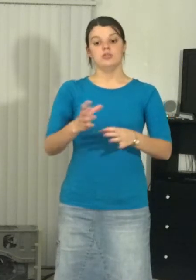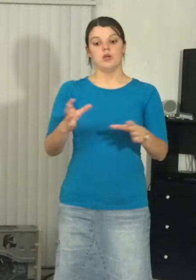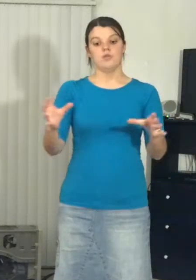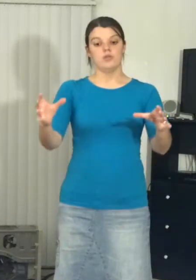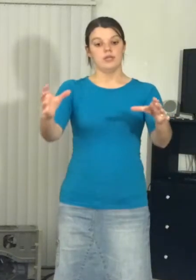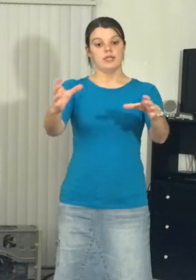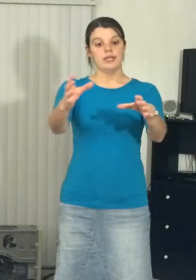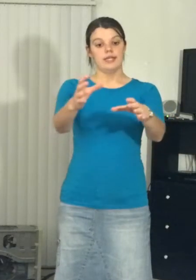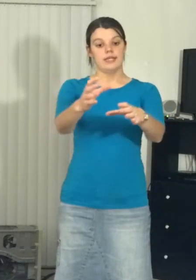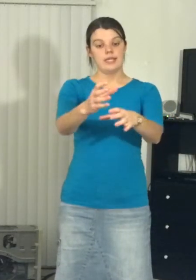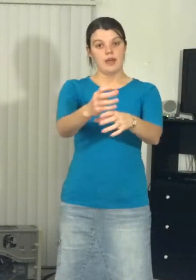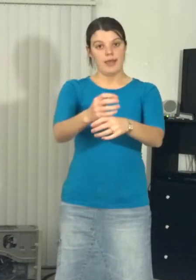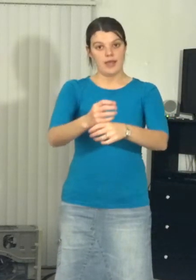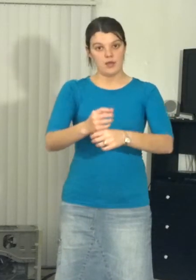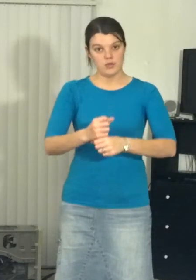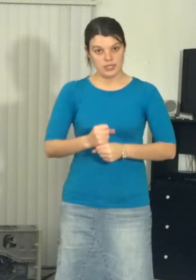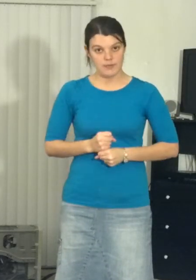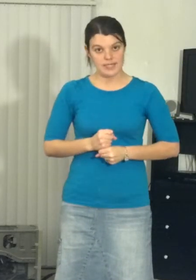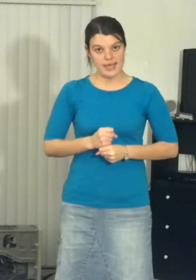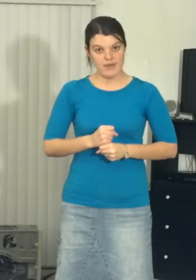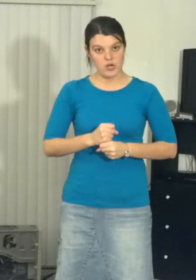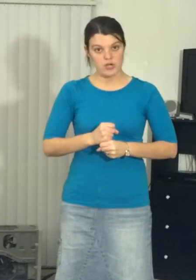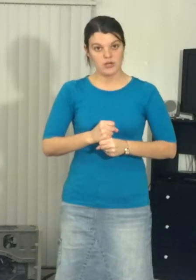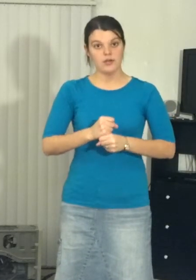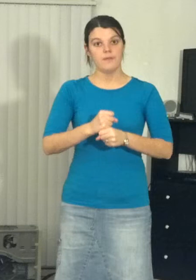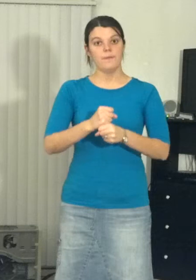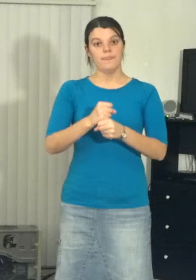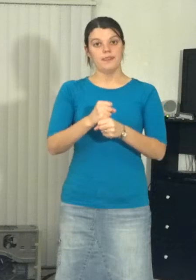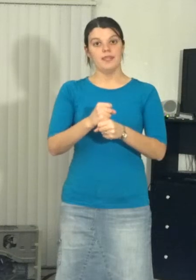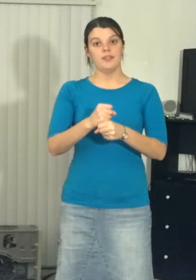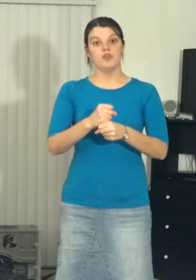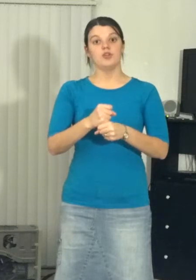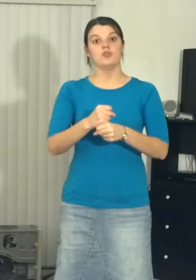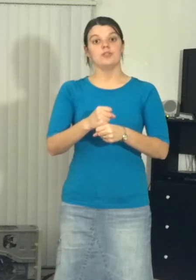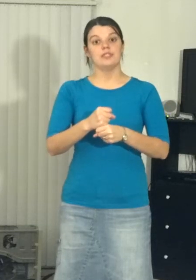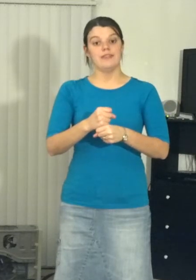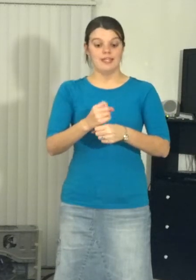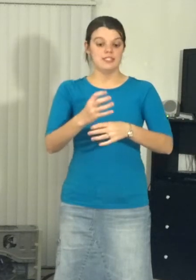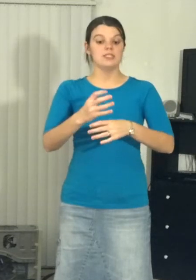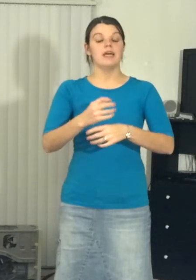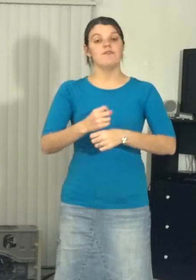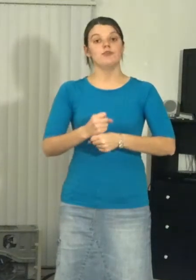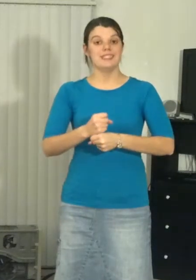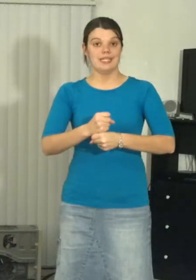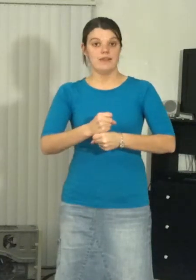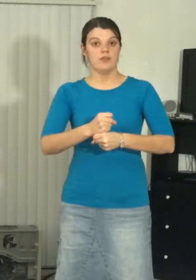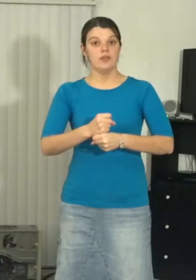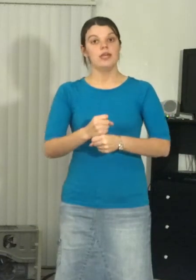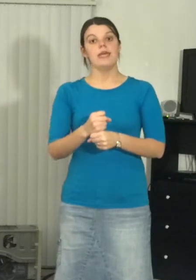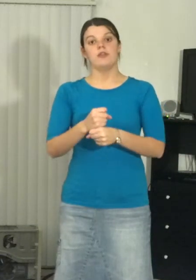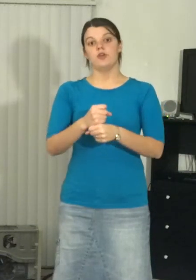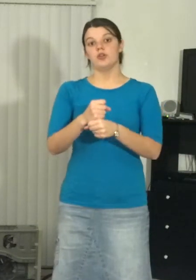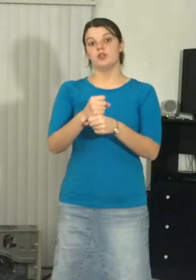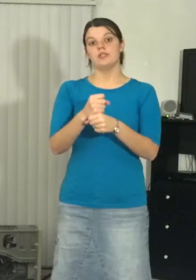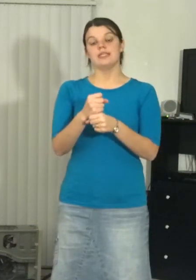So kind of come out and come together, and then you're going to do the sign. That's the sign for receive. And then you're going to do the sign